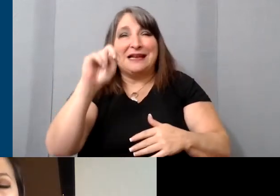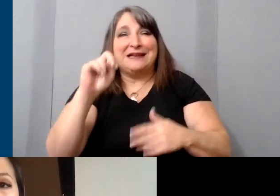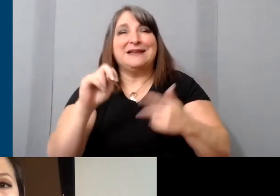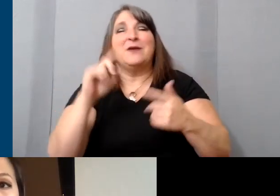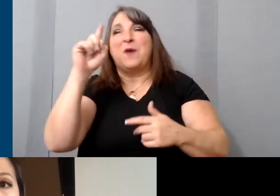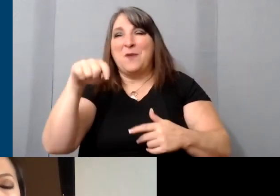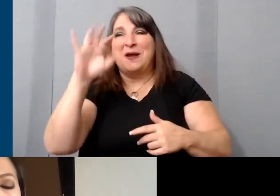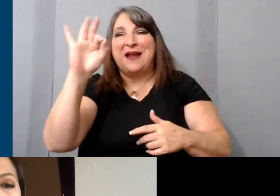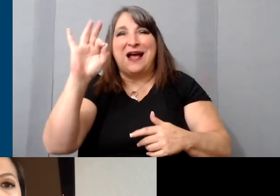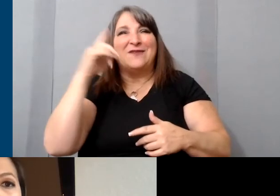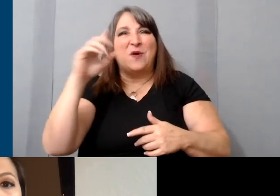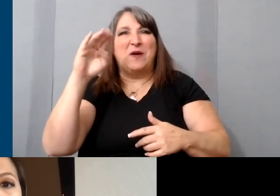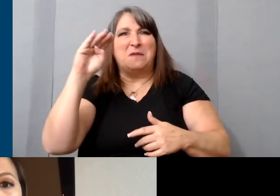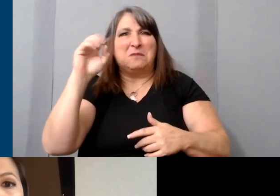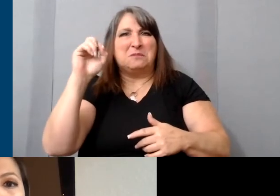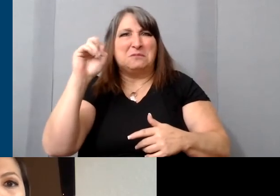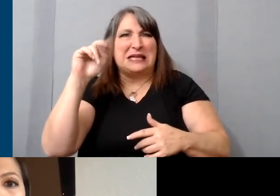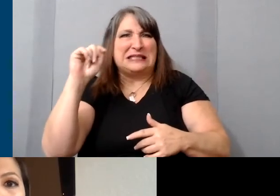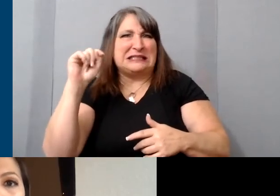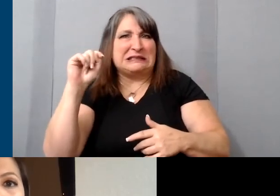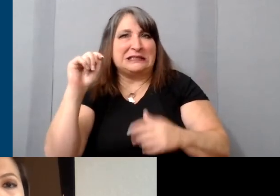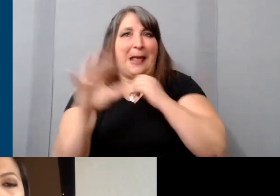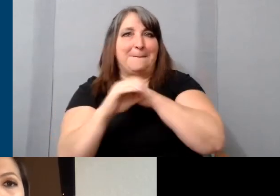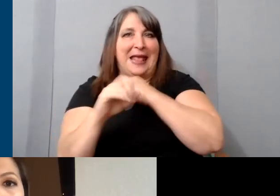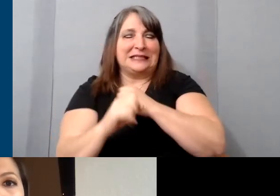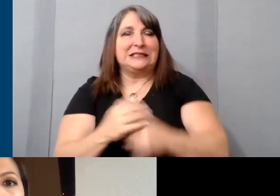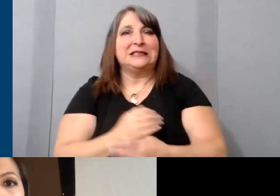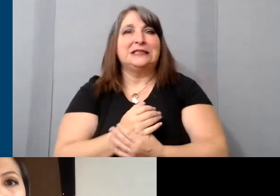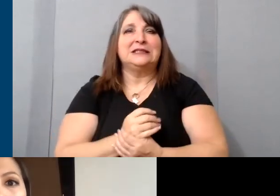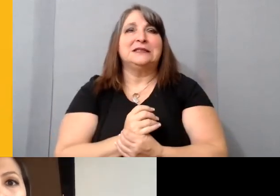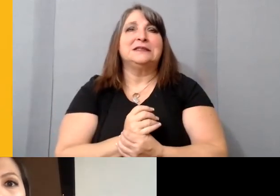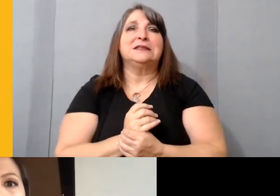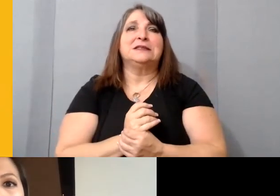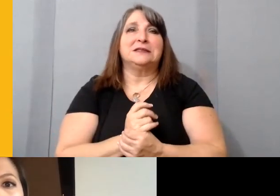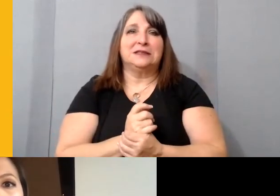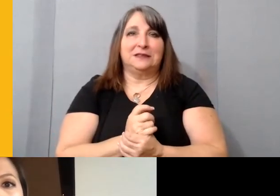plus for the Min campaign as well. Next slide, please.